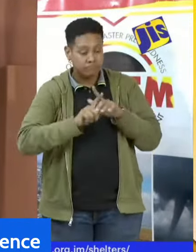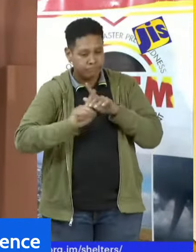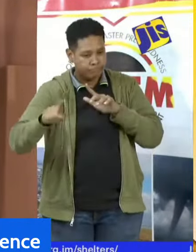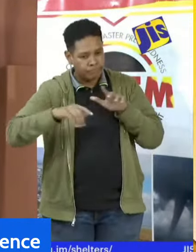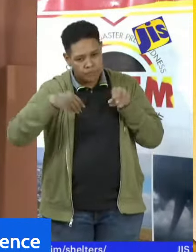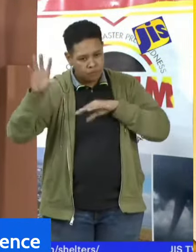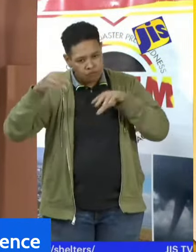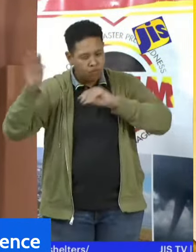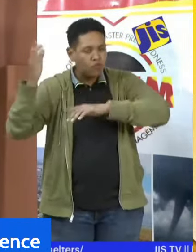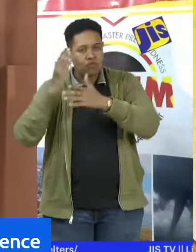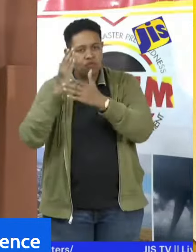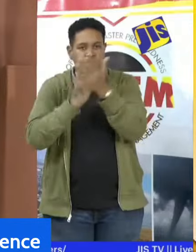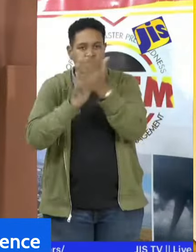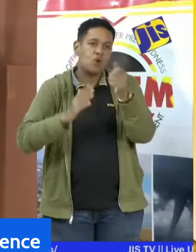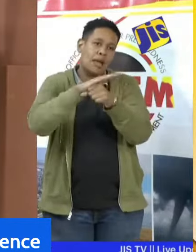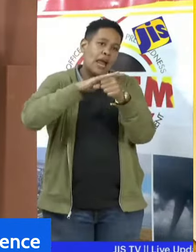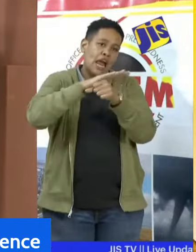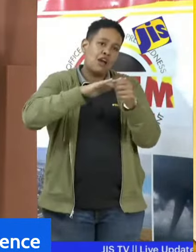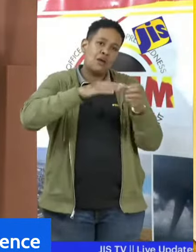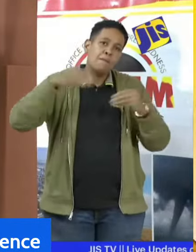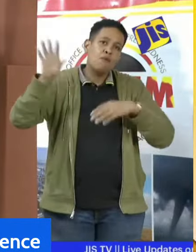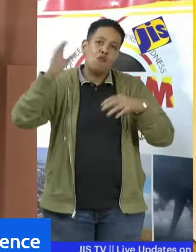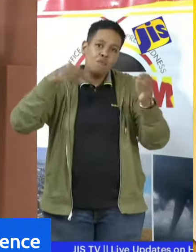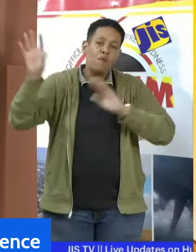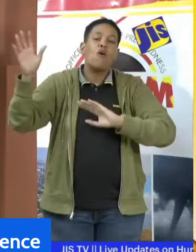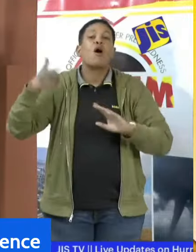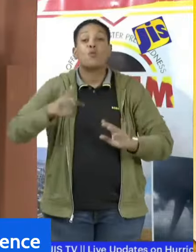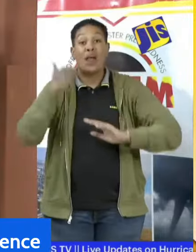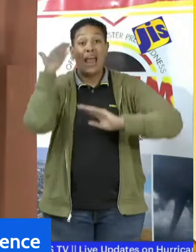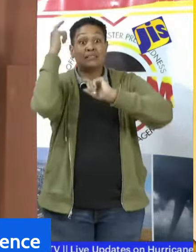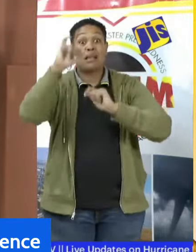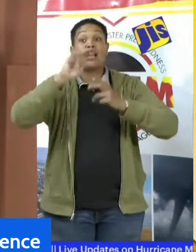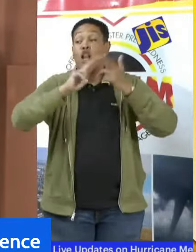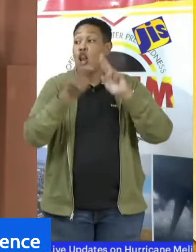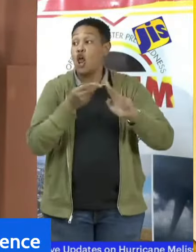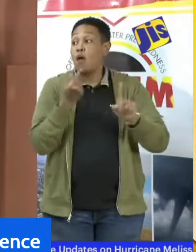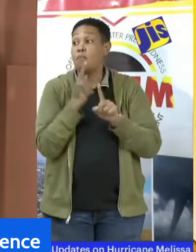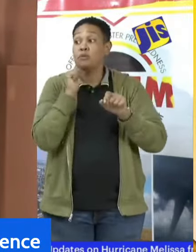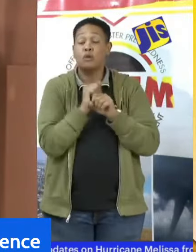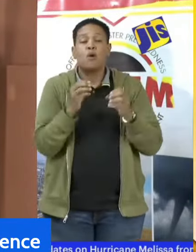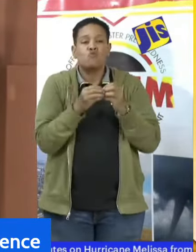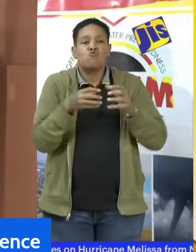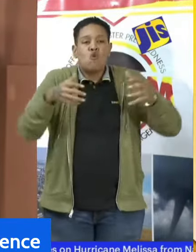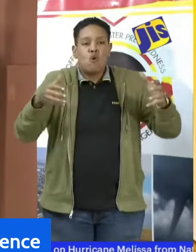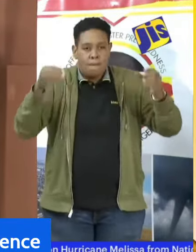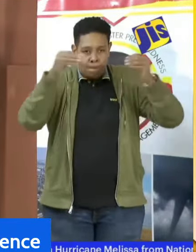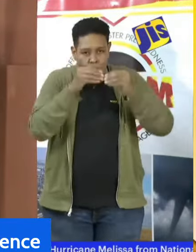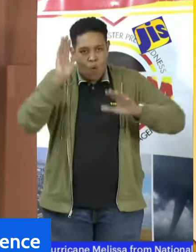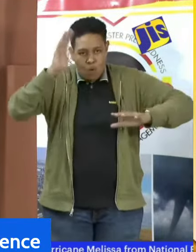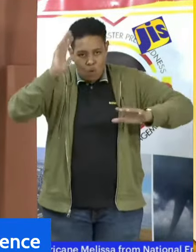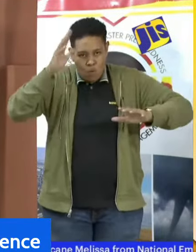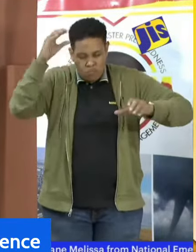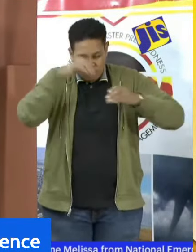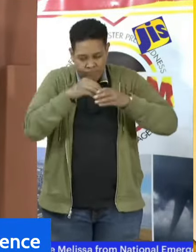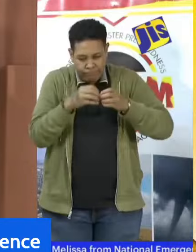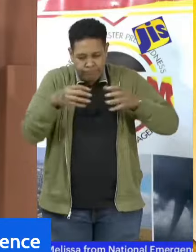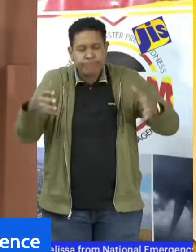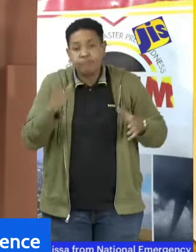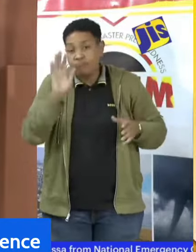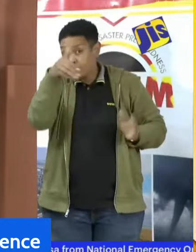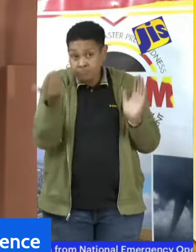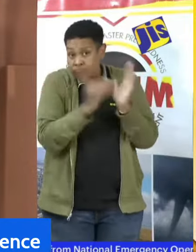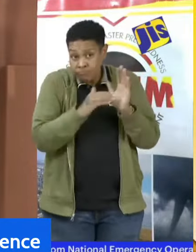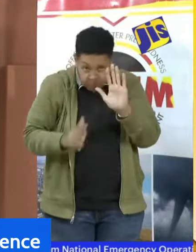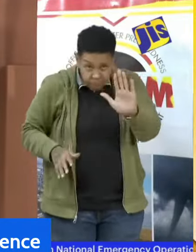from certain areas, and we are expecting that number to grow. And again,